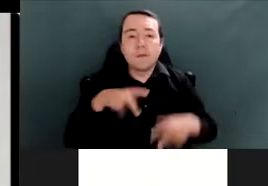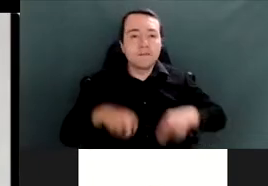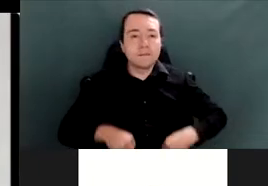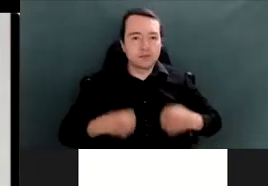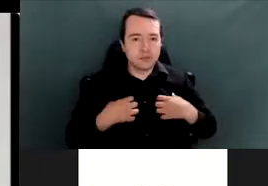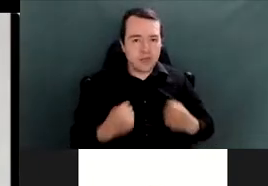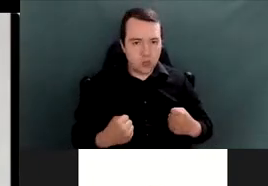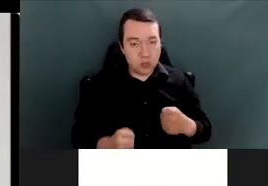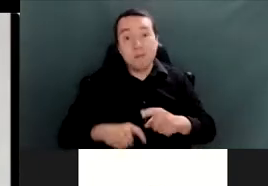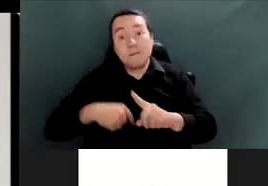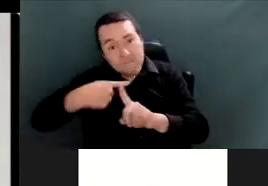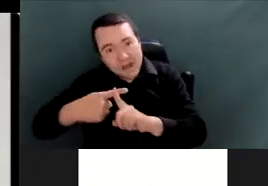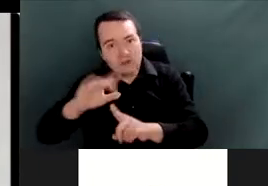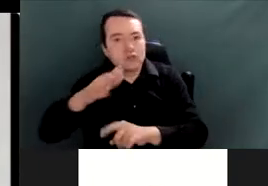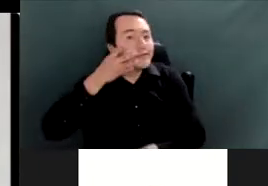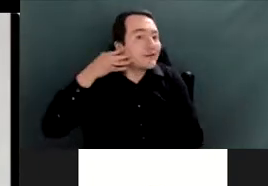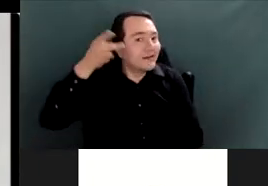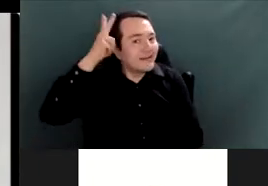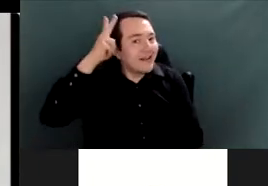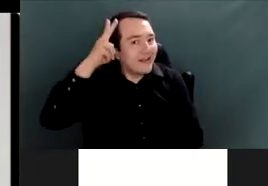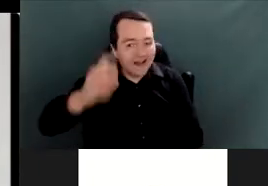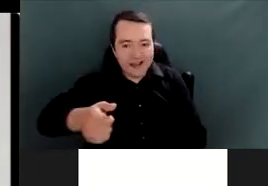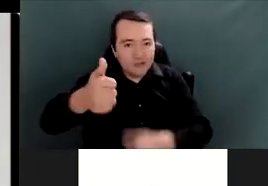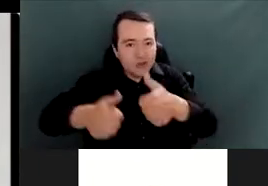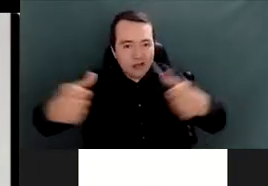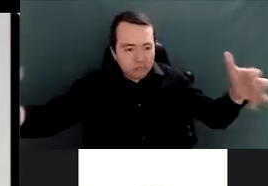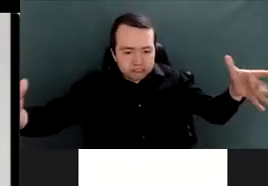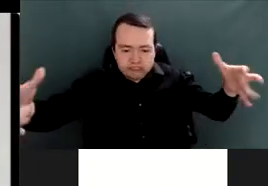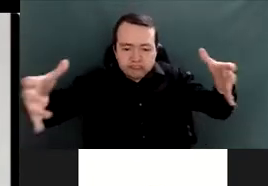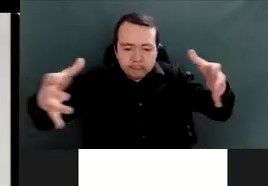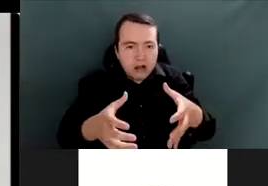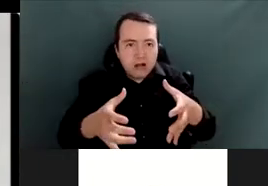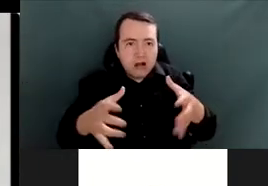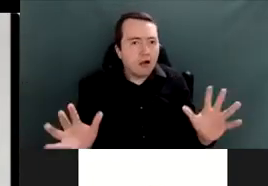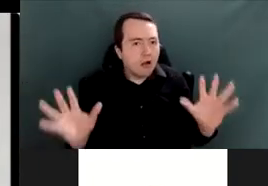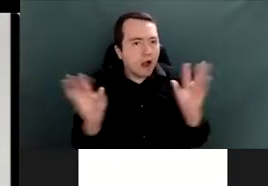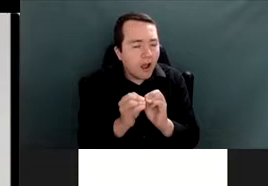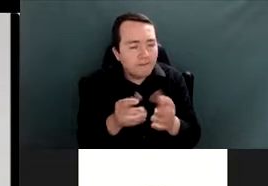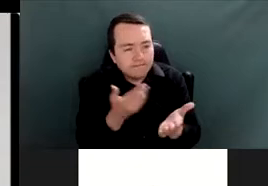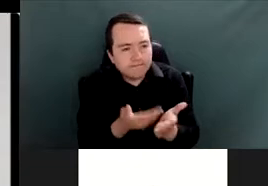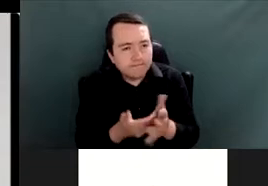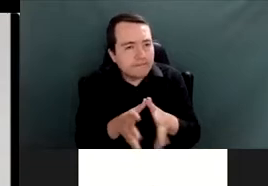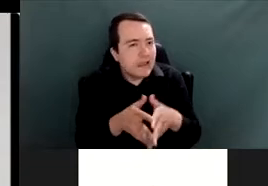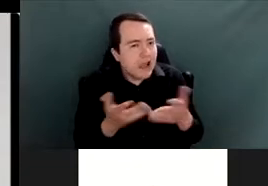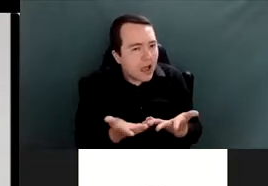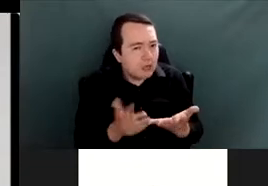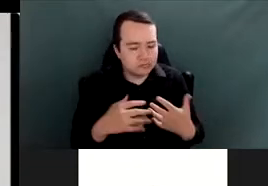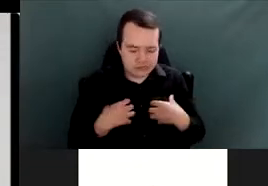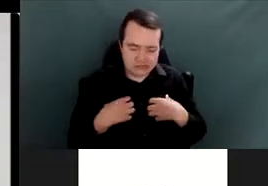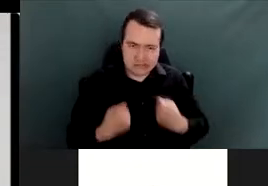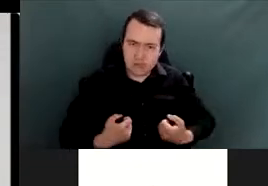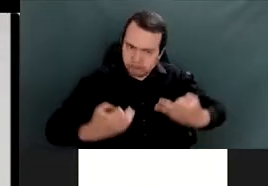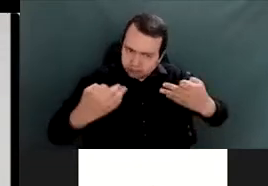health ministers together with indigenous leaders in order to have a focus